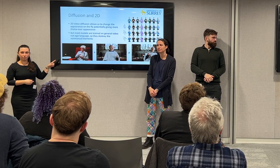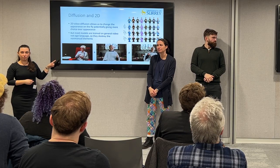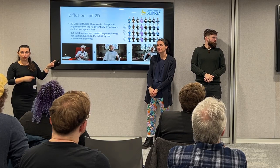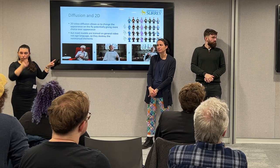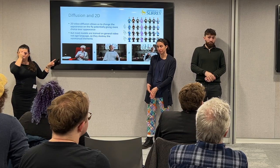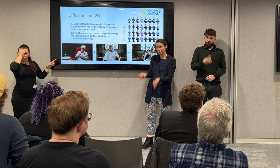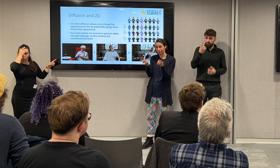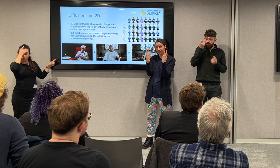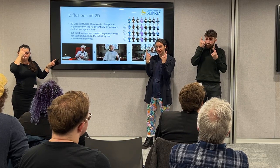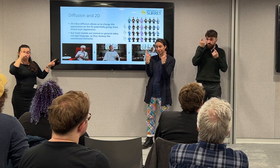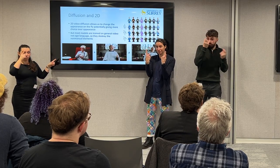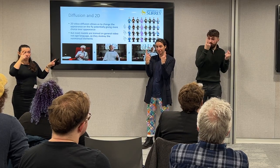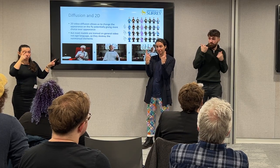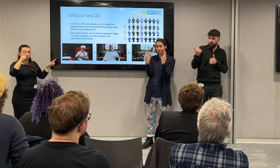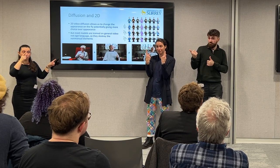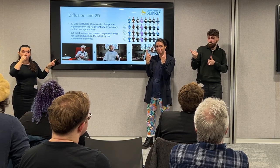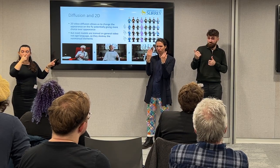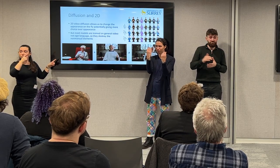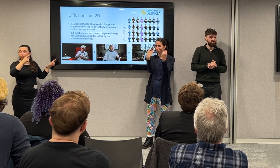You understand what's being said?